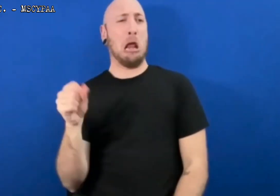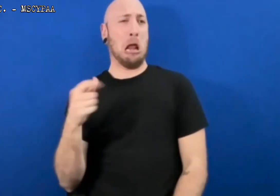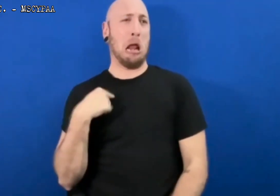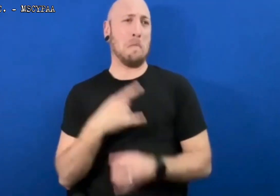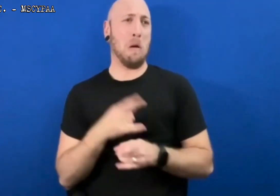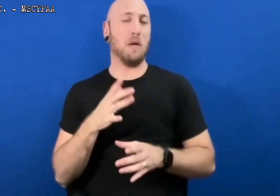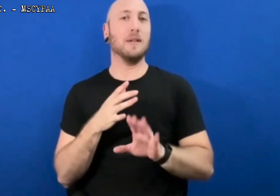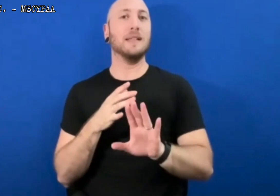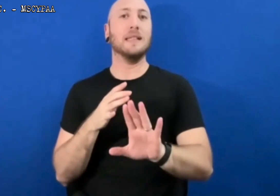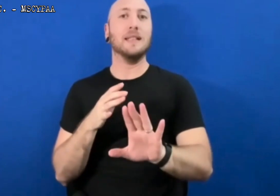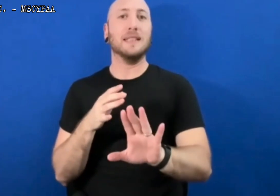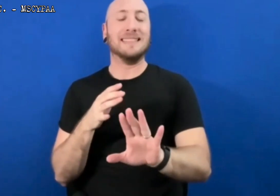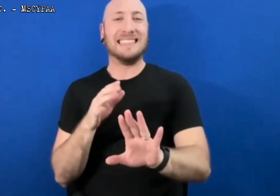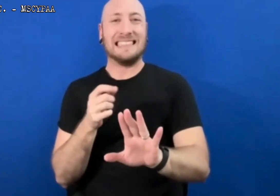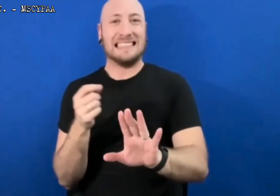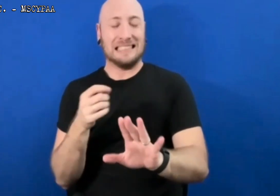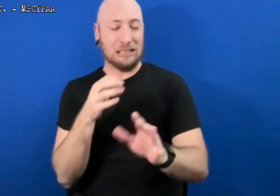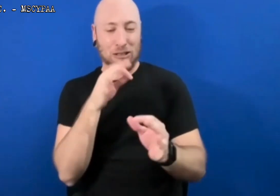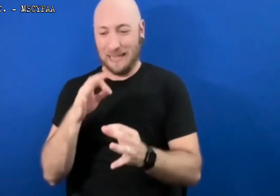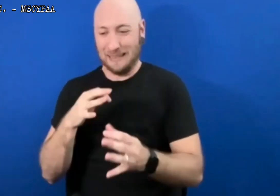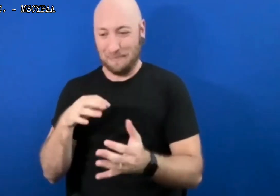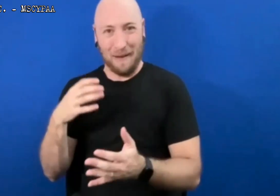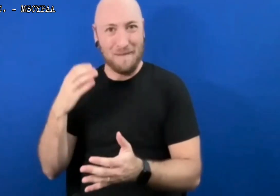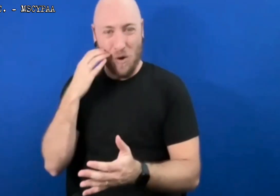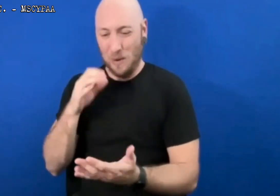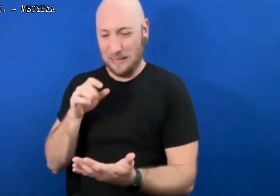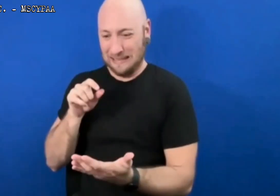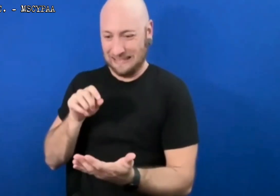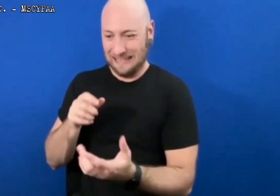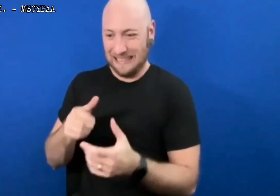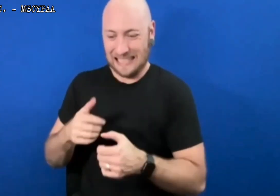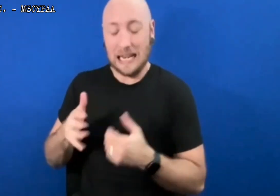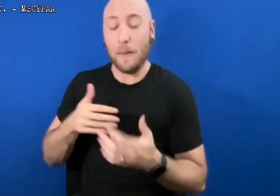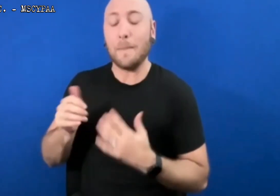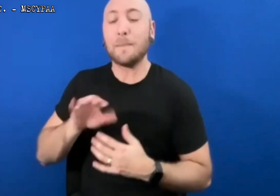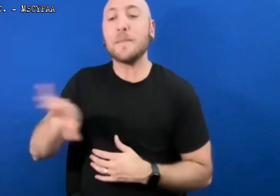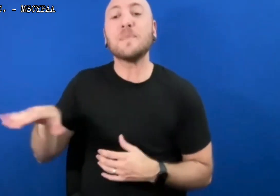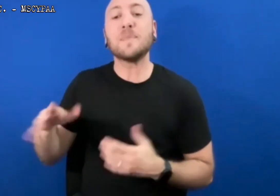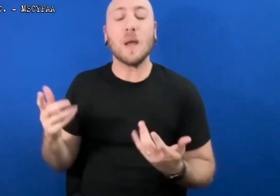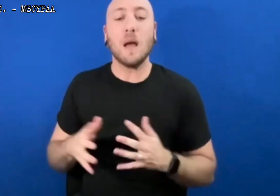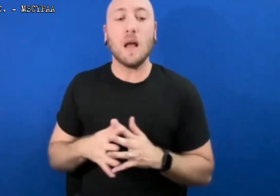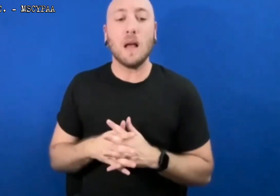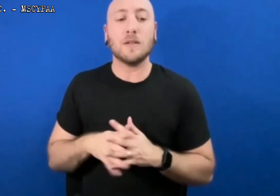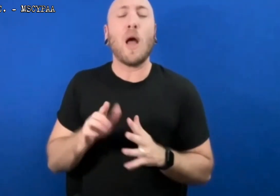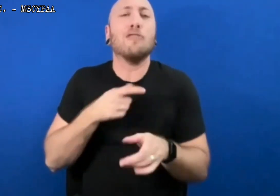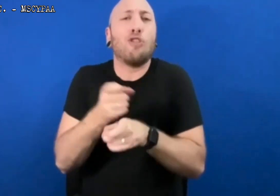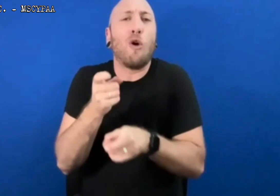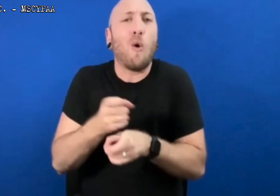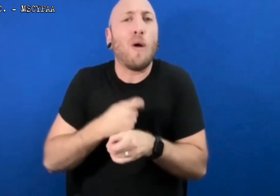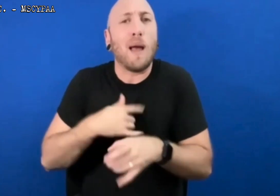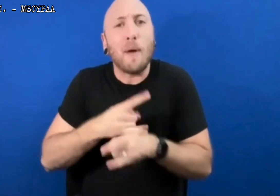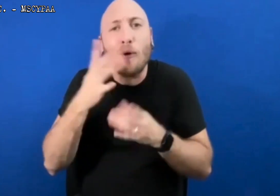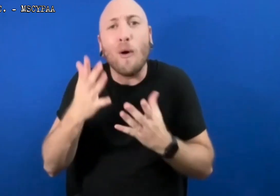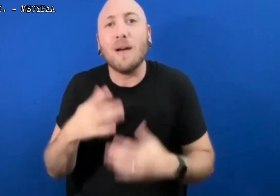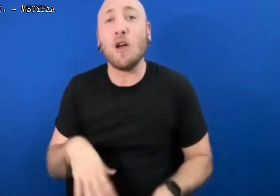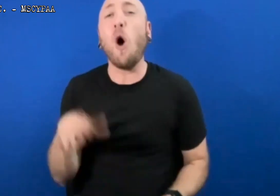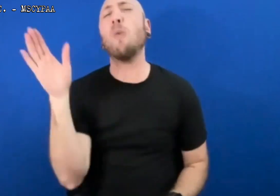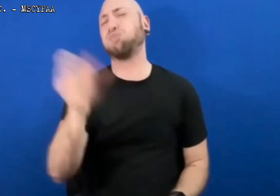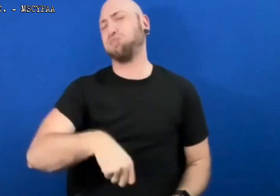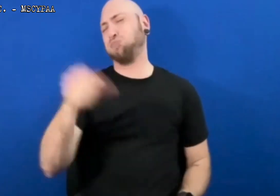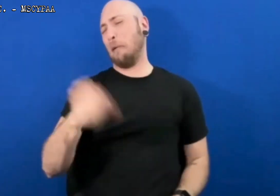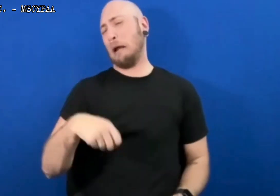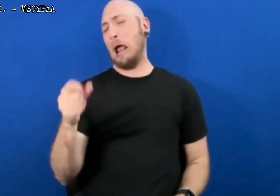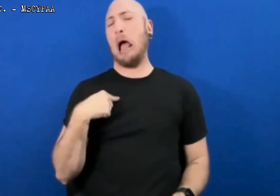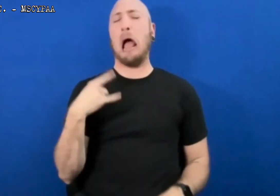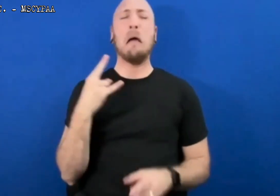sorry, my dad's texting me. Anyways, yeah, so I would joke that I was an alcoholic. I knew I had a problem, but I didn't know how, like where